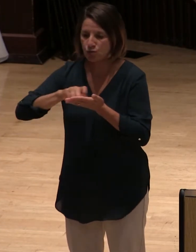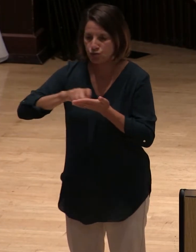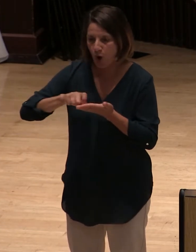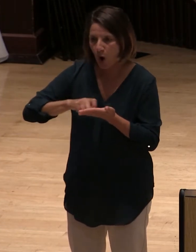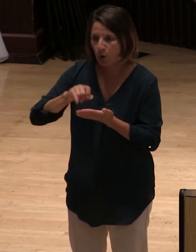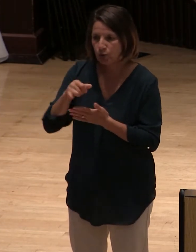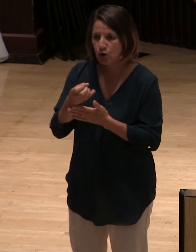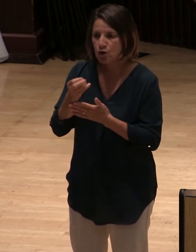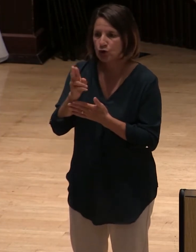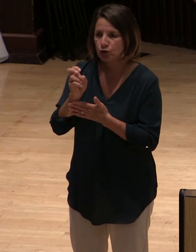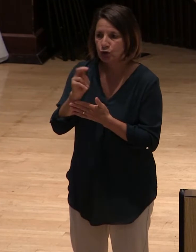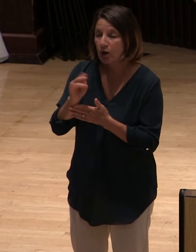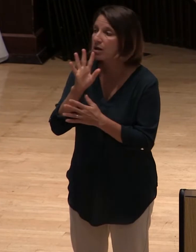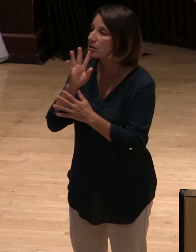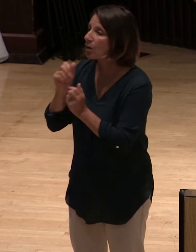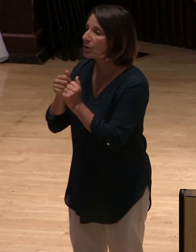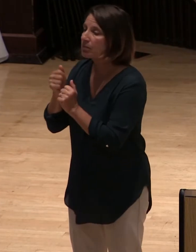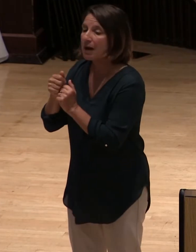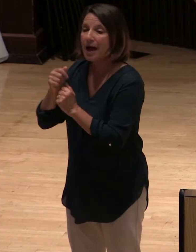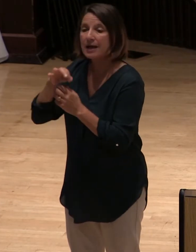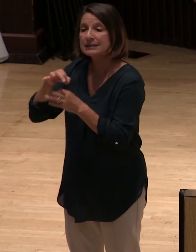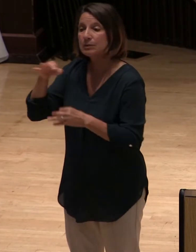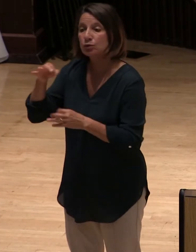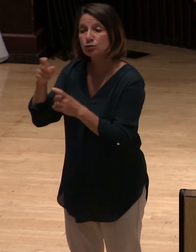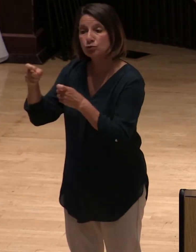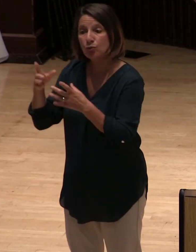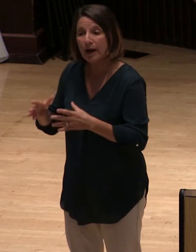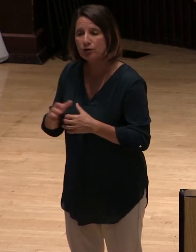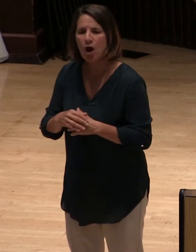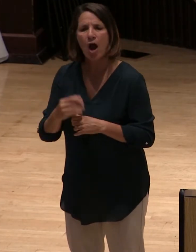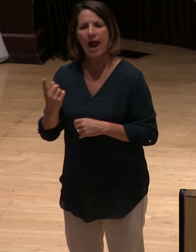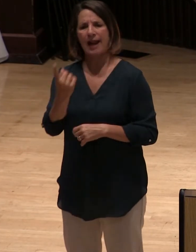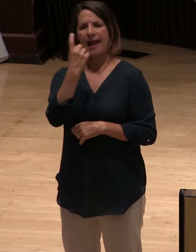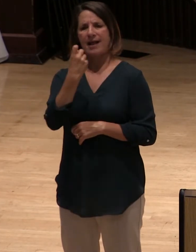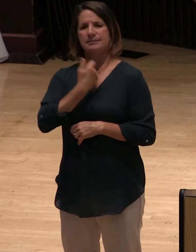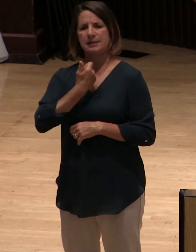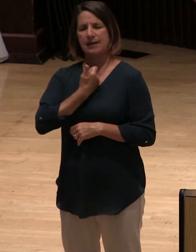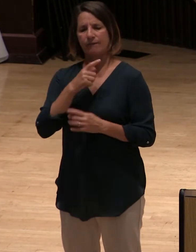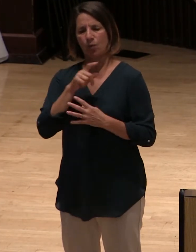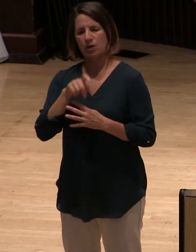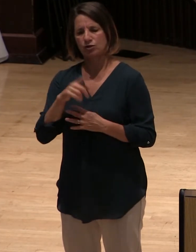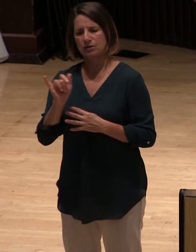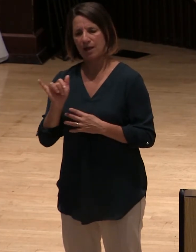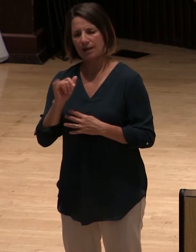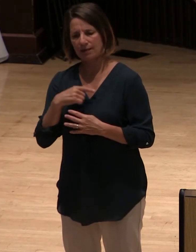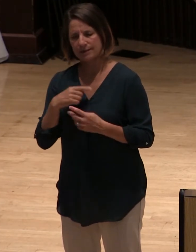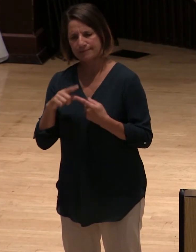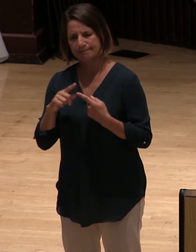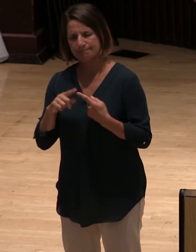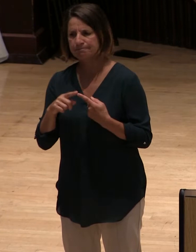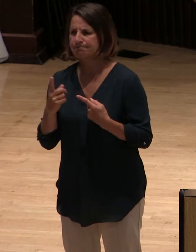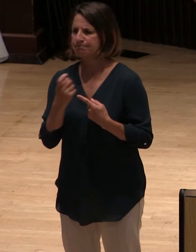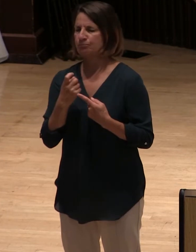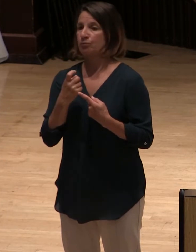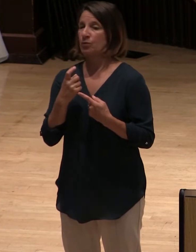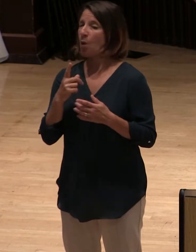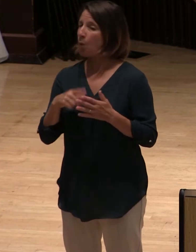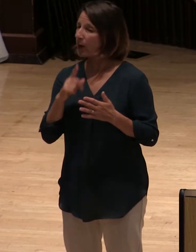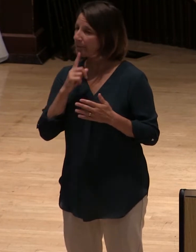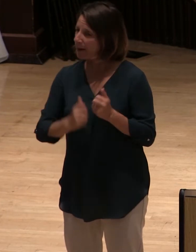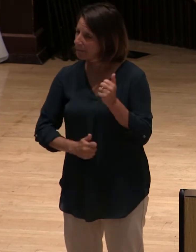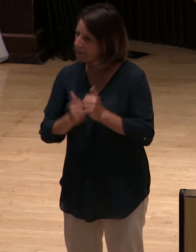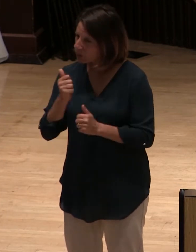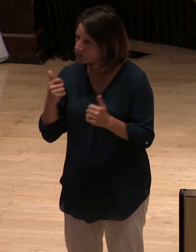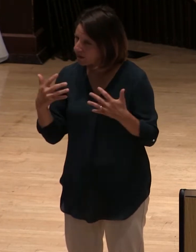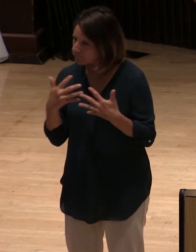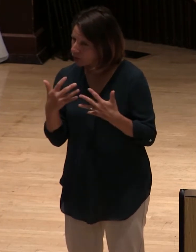talked to my spiritual director, and I asked myself questions like this. What am I most afraid of about